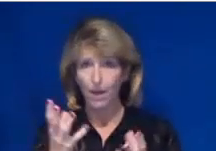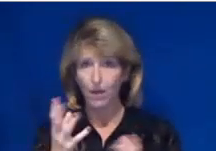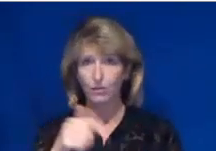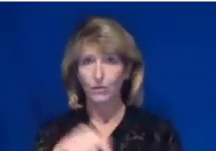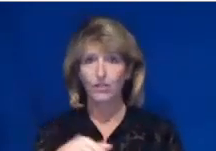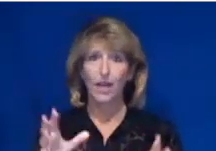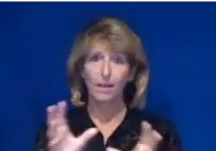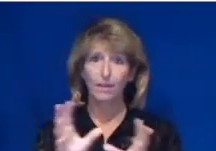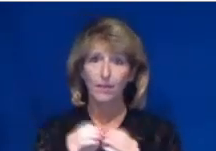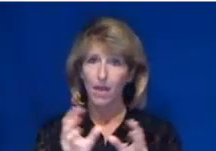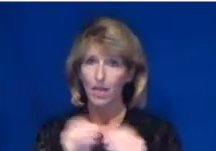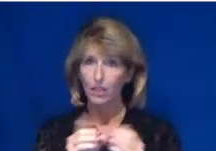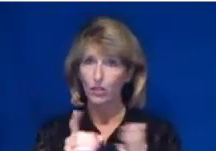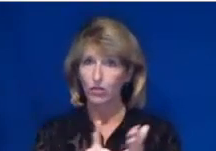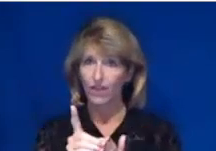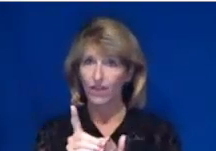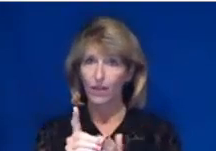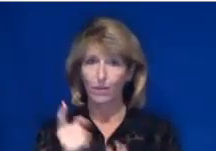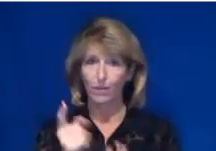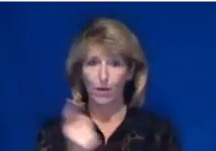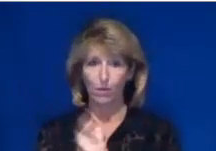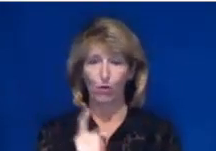into ASL.